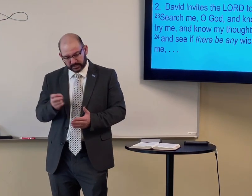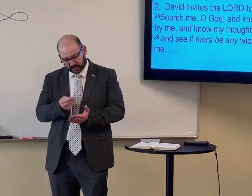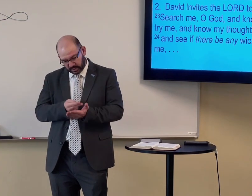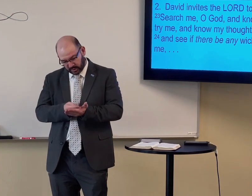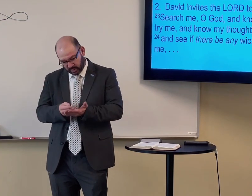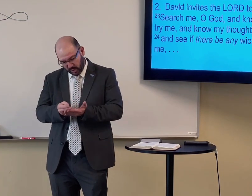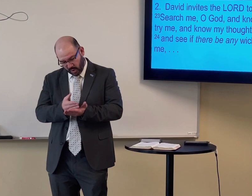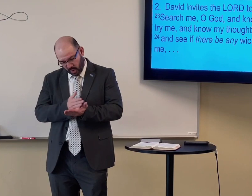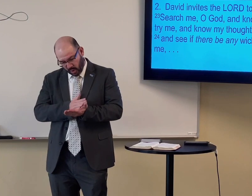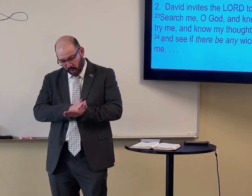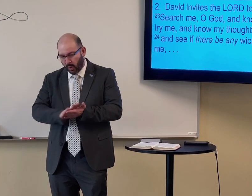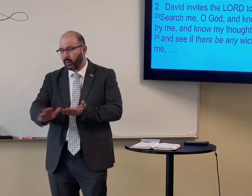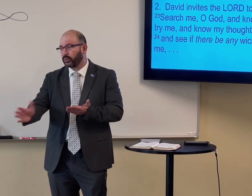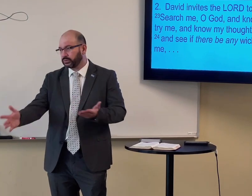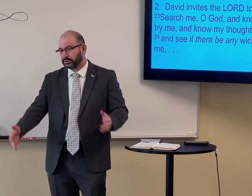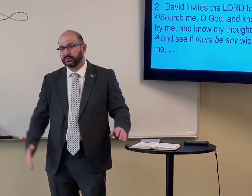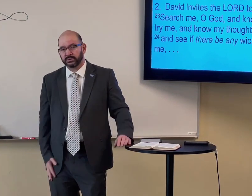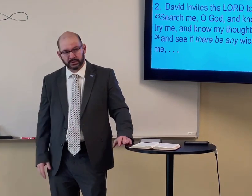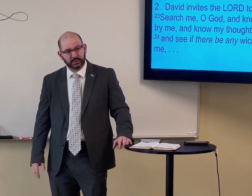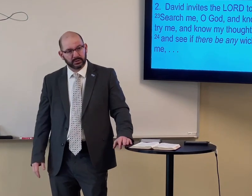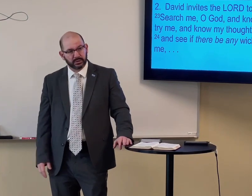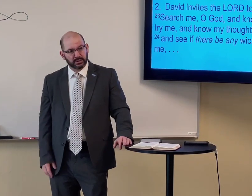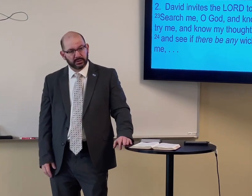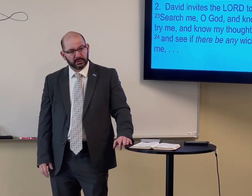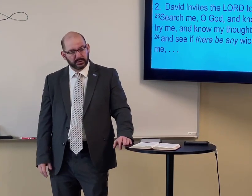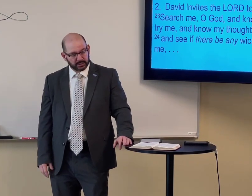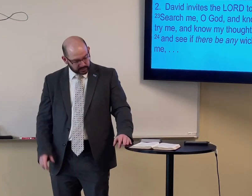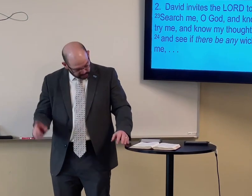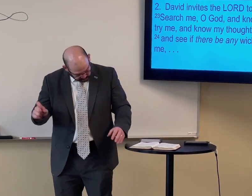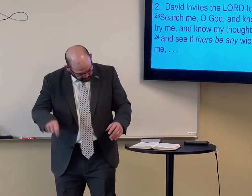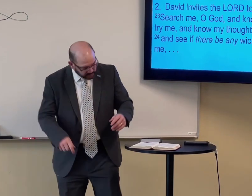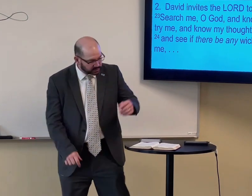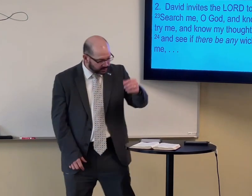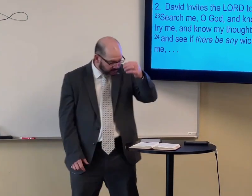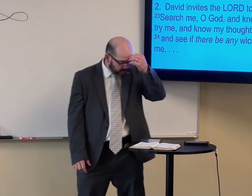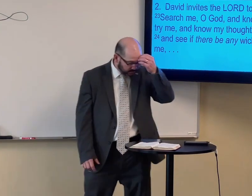plans, they should all be pure and holy.